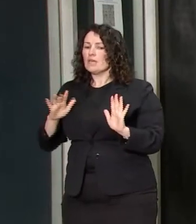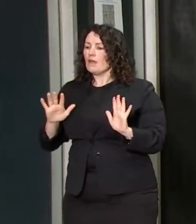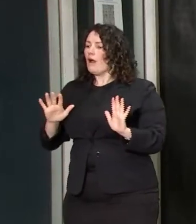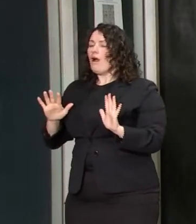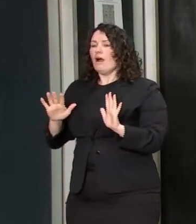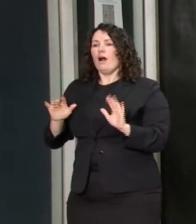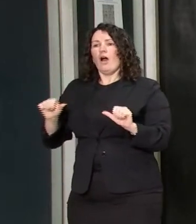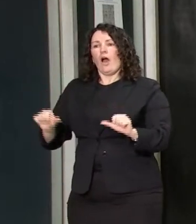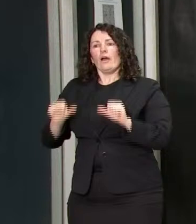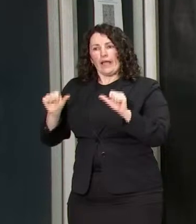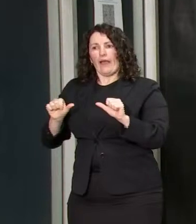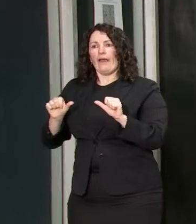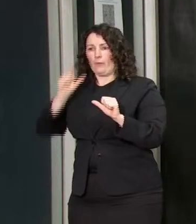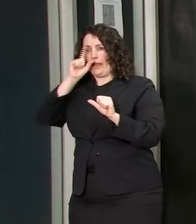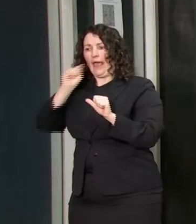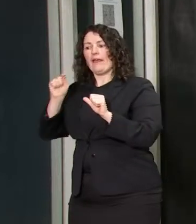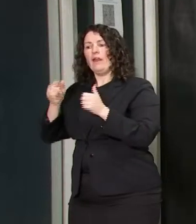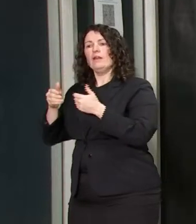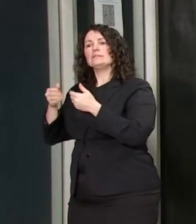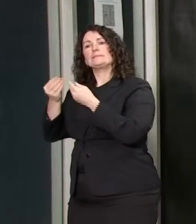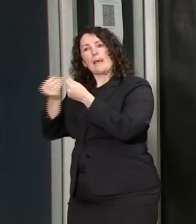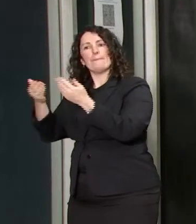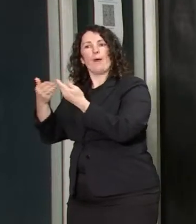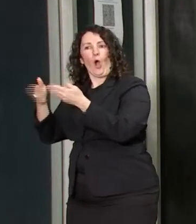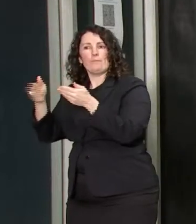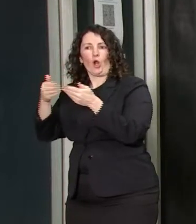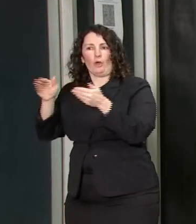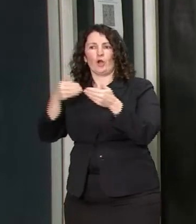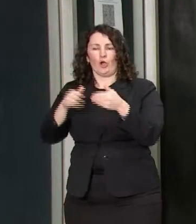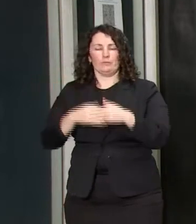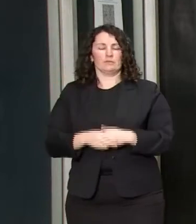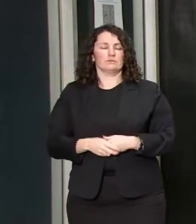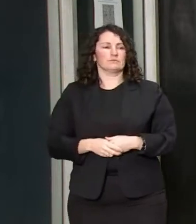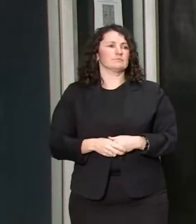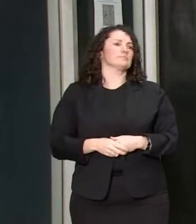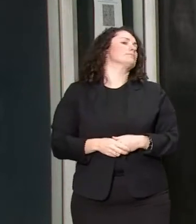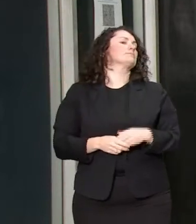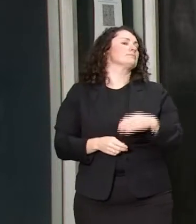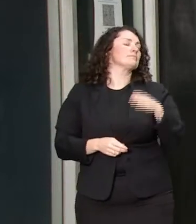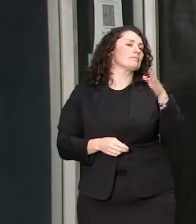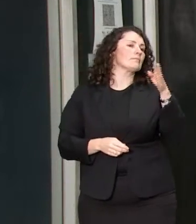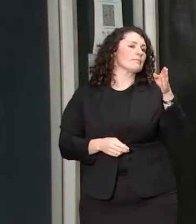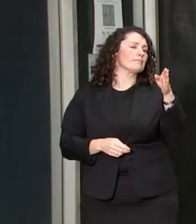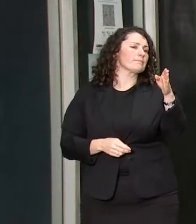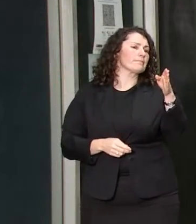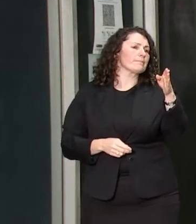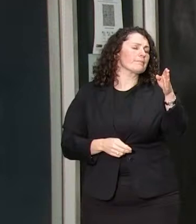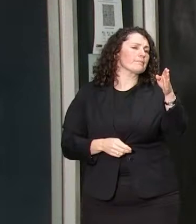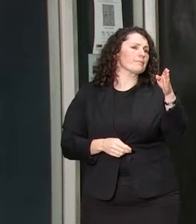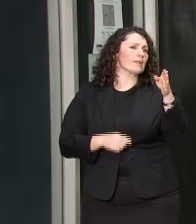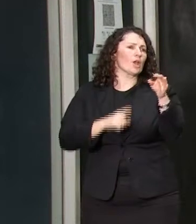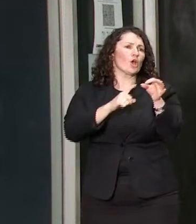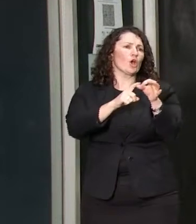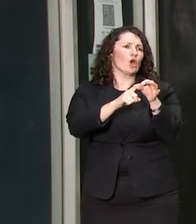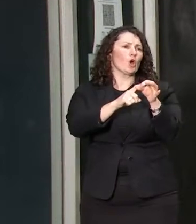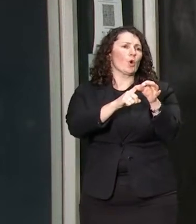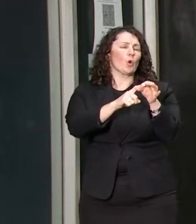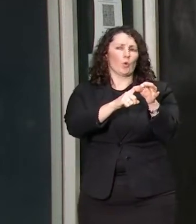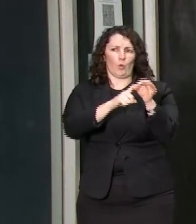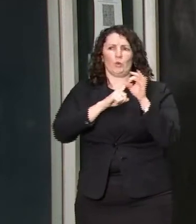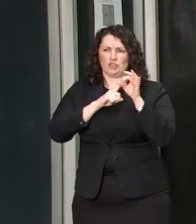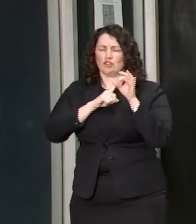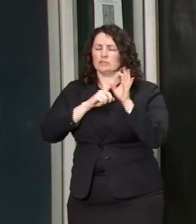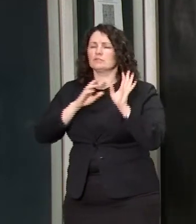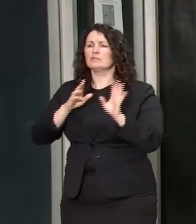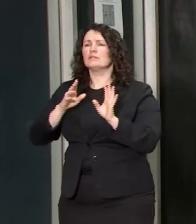but we're not opening up fully for that reason. Just in terms of what happens next, and especially around giving people like to know what's